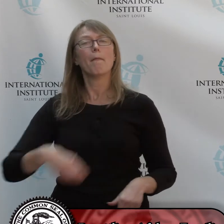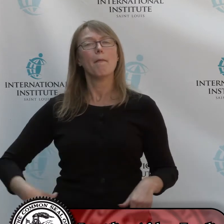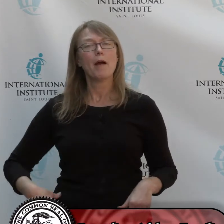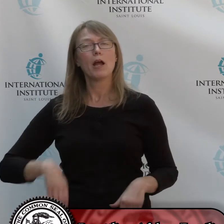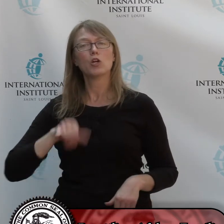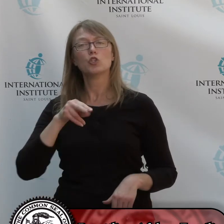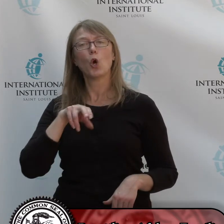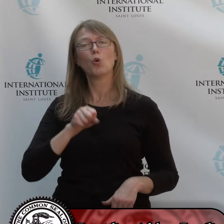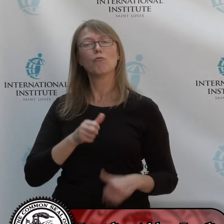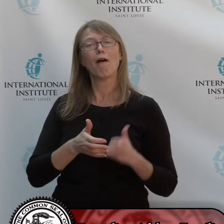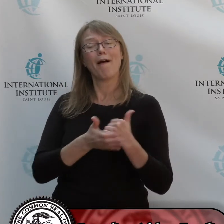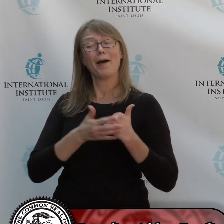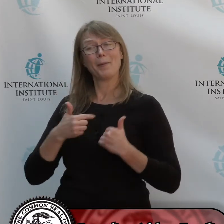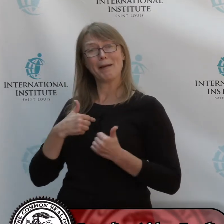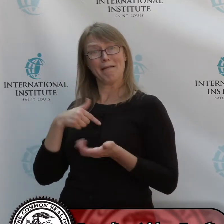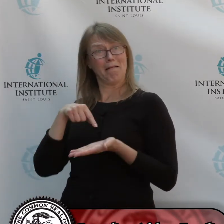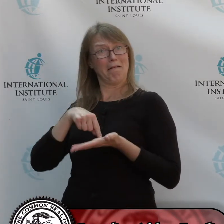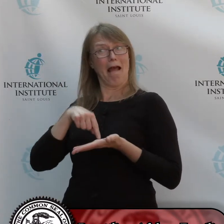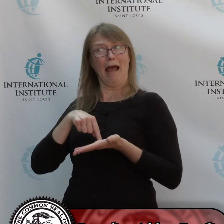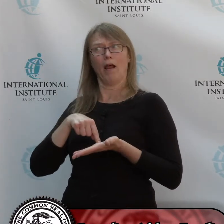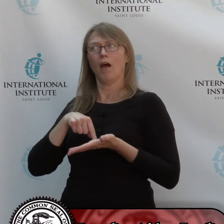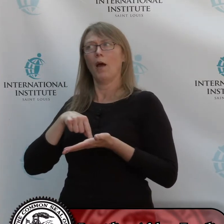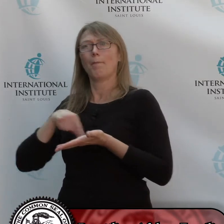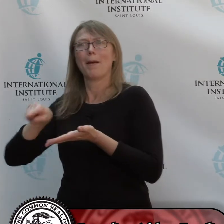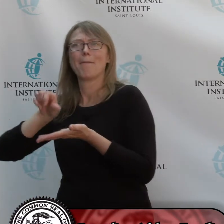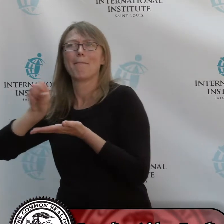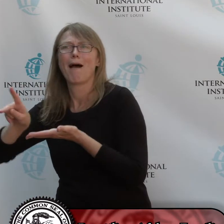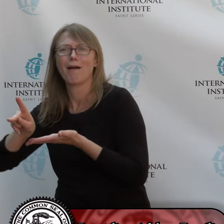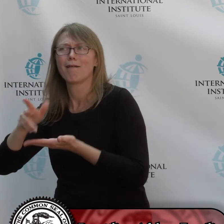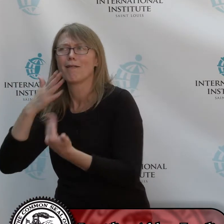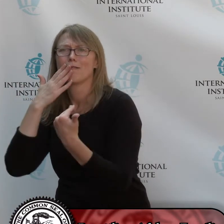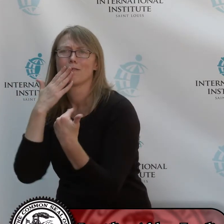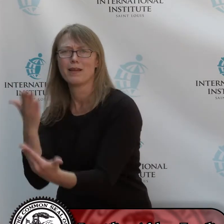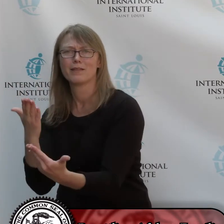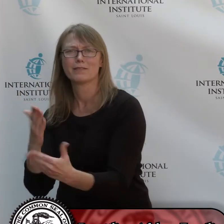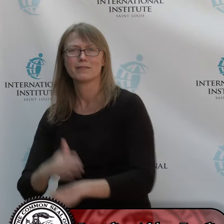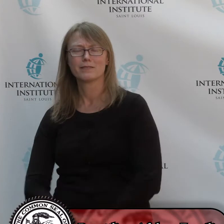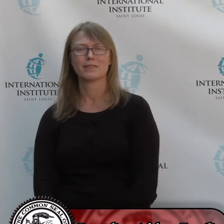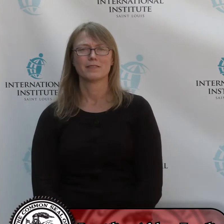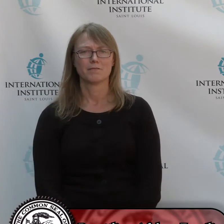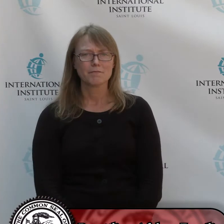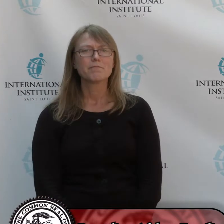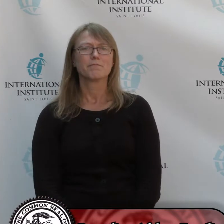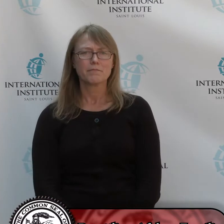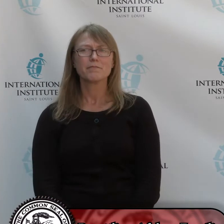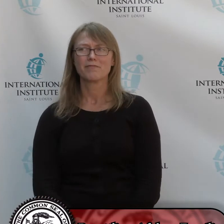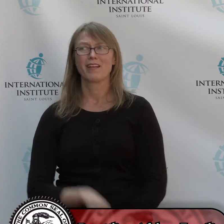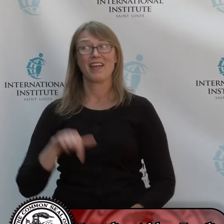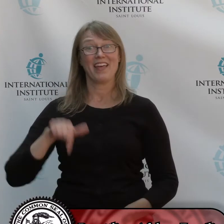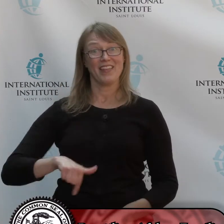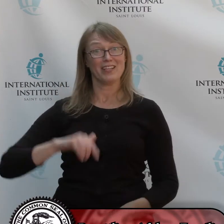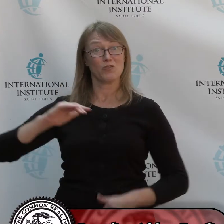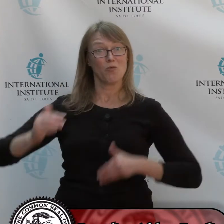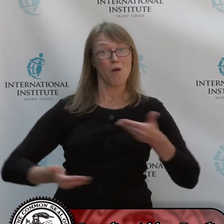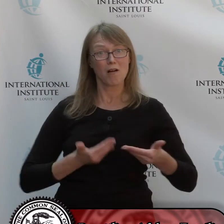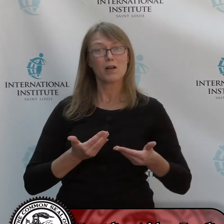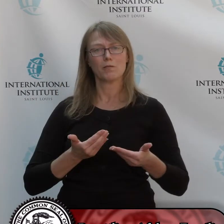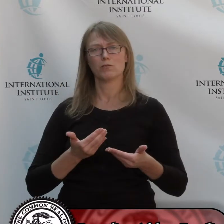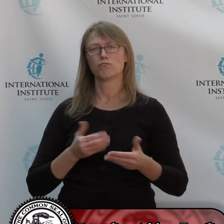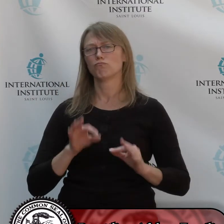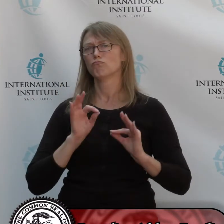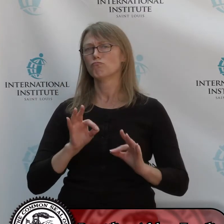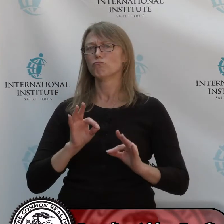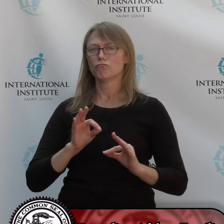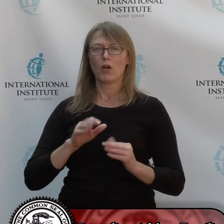to repay that debt. They're helping my fellow veterans to repay that debt, and it's the first step towards America repaying its debt to these folks.